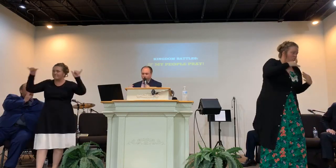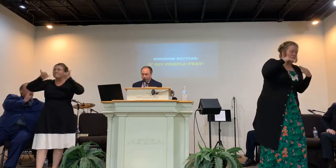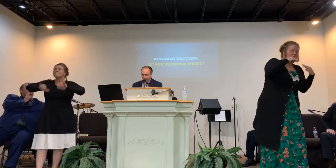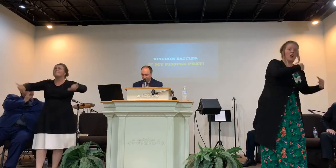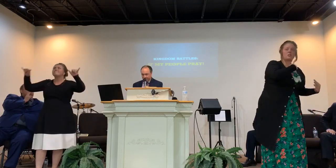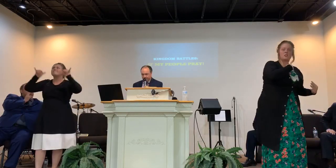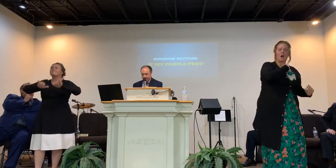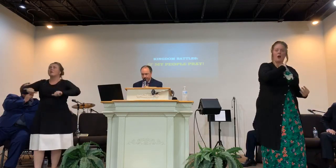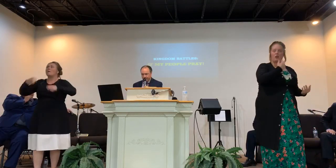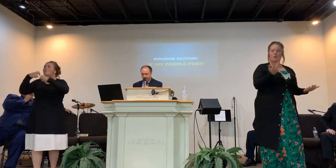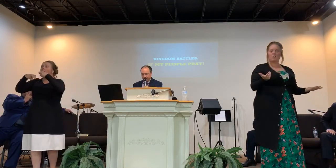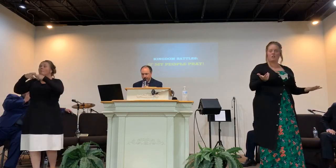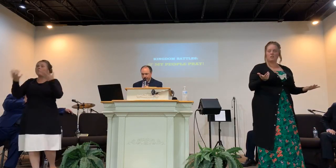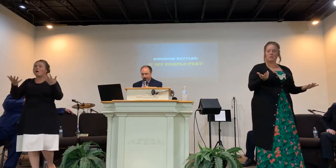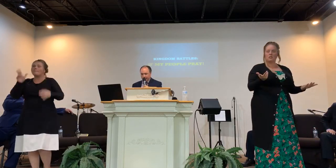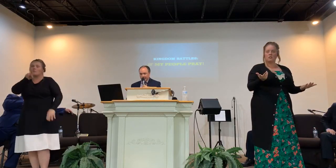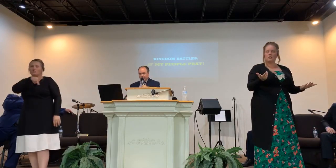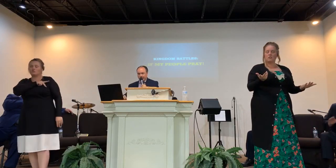old problem.